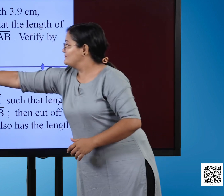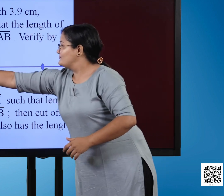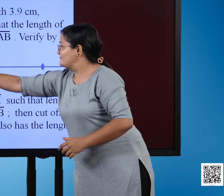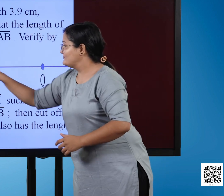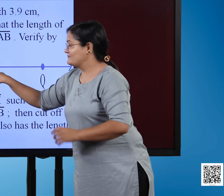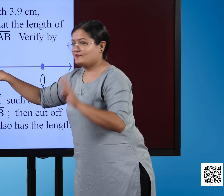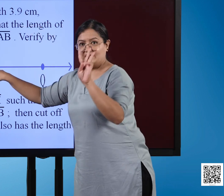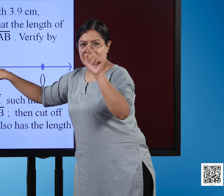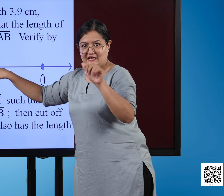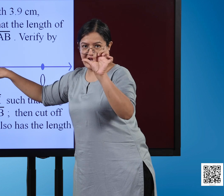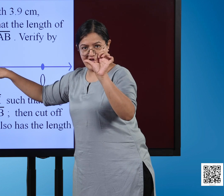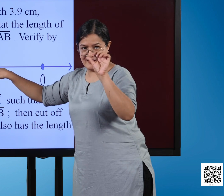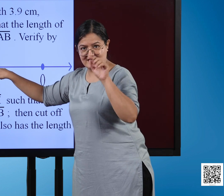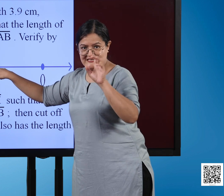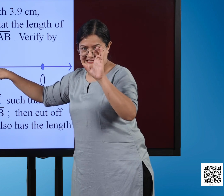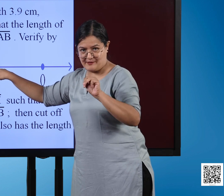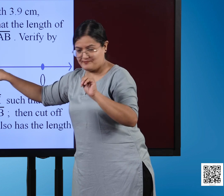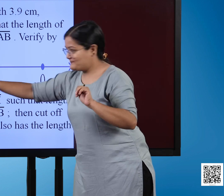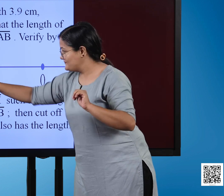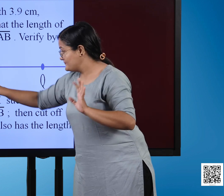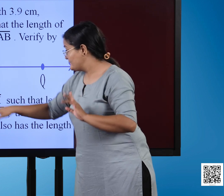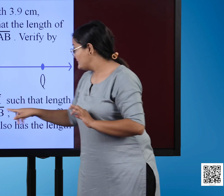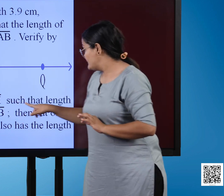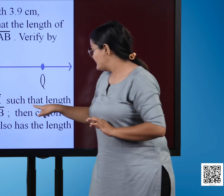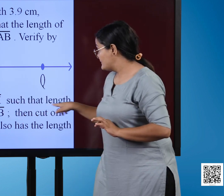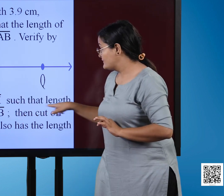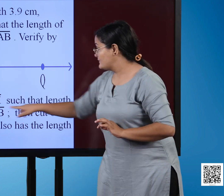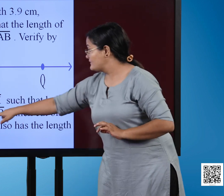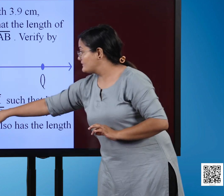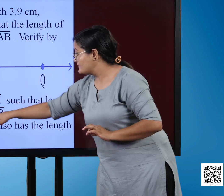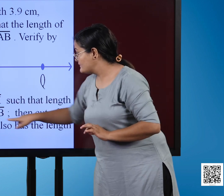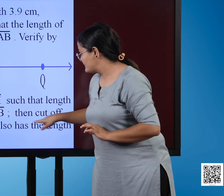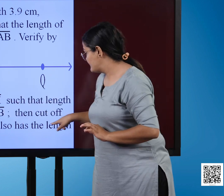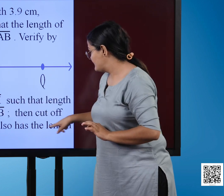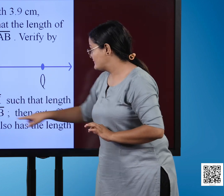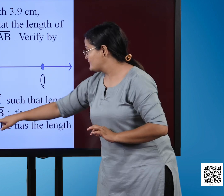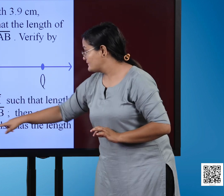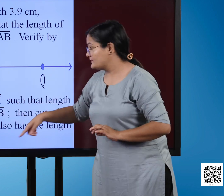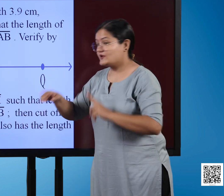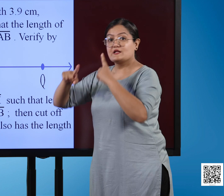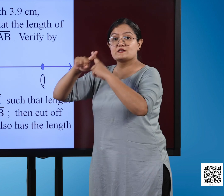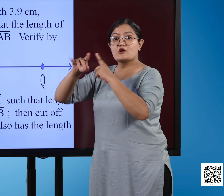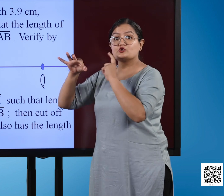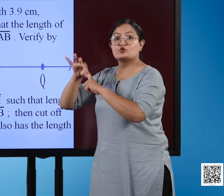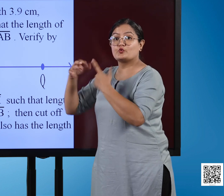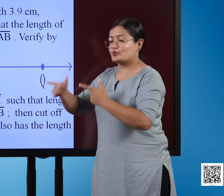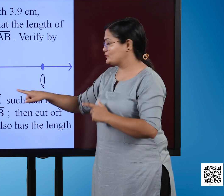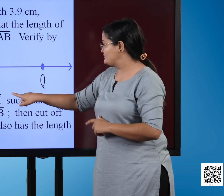Verify by measurement. We have a figure of the segment PQ. Hint: construct segment